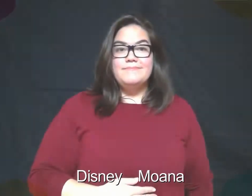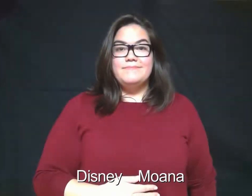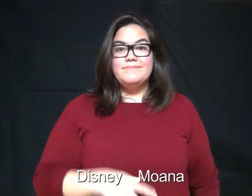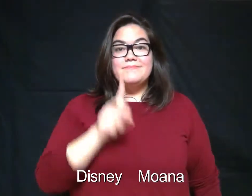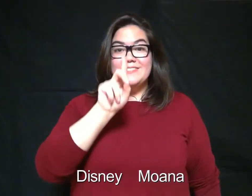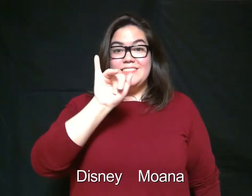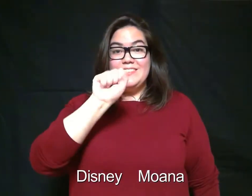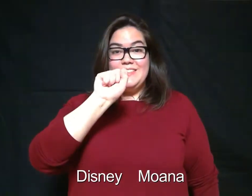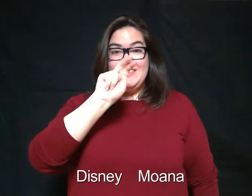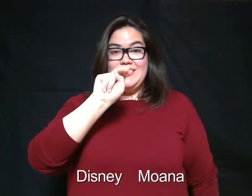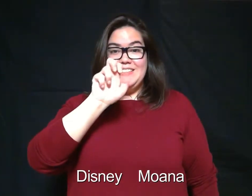Disney Moana.